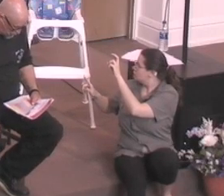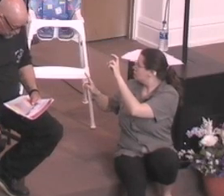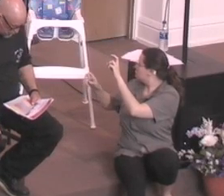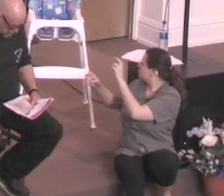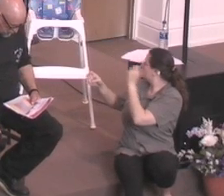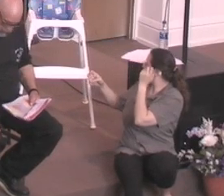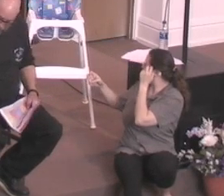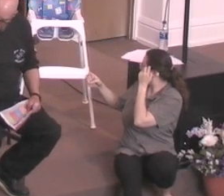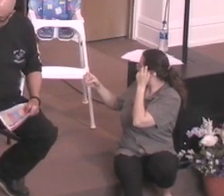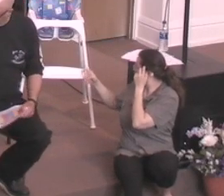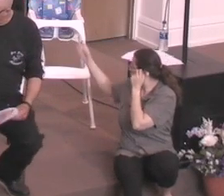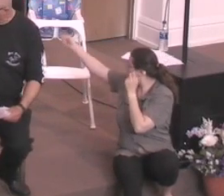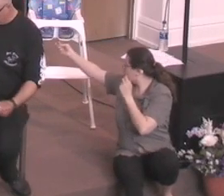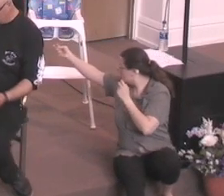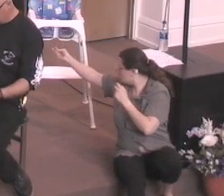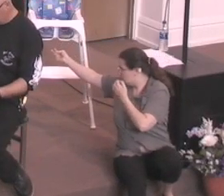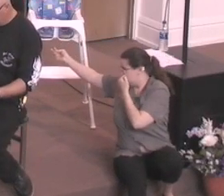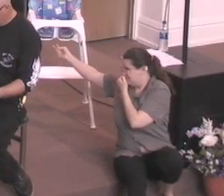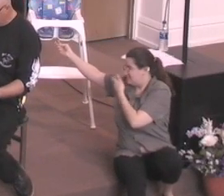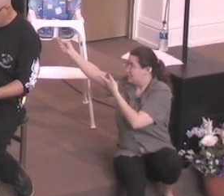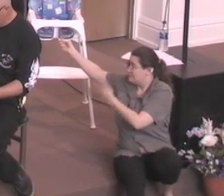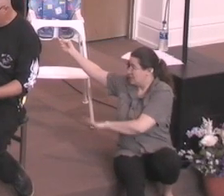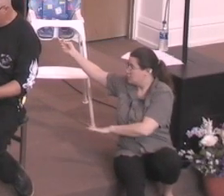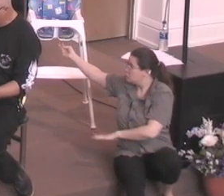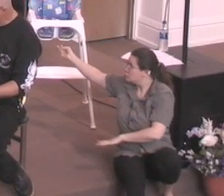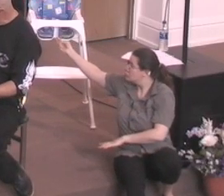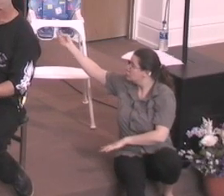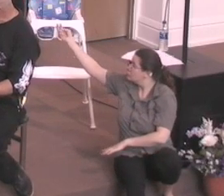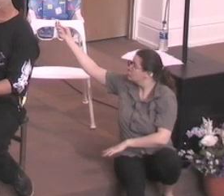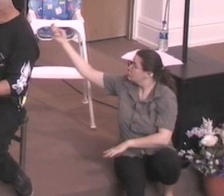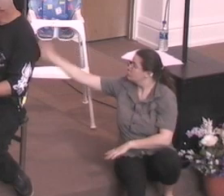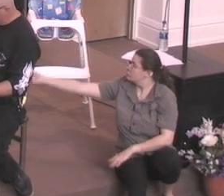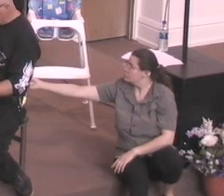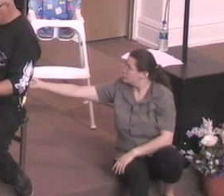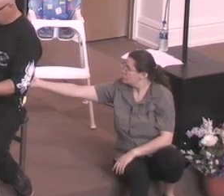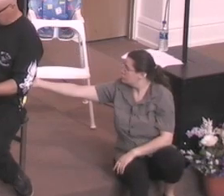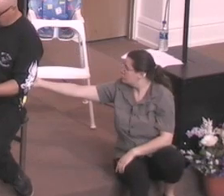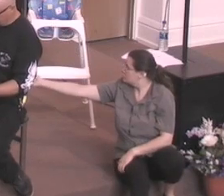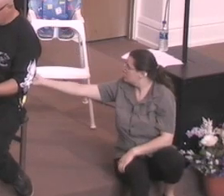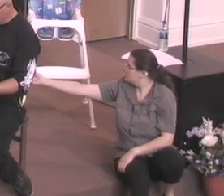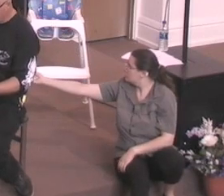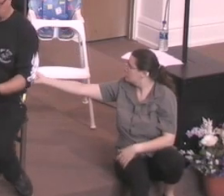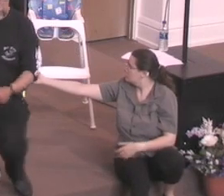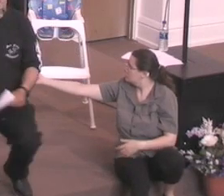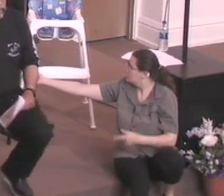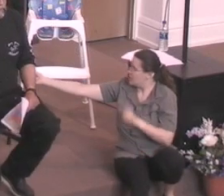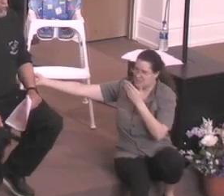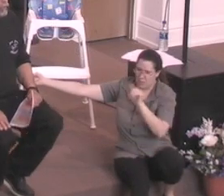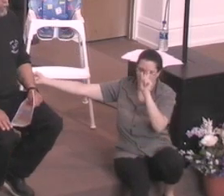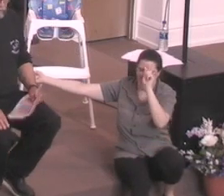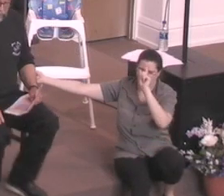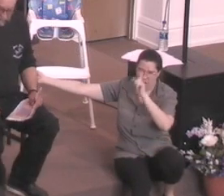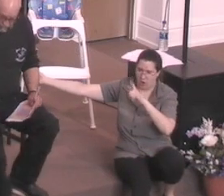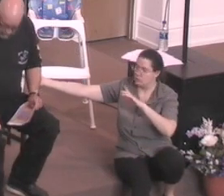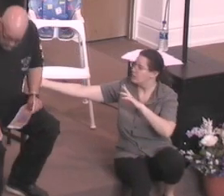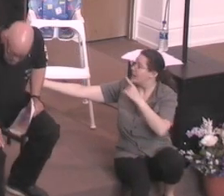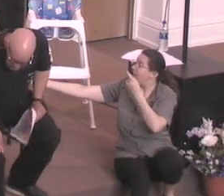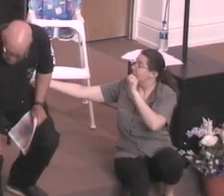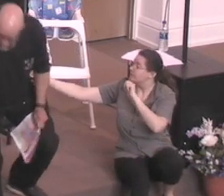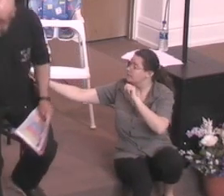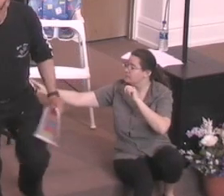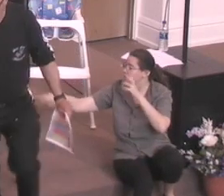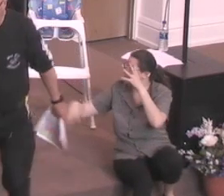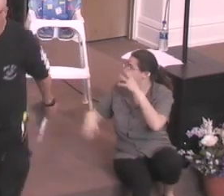there we move to the child's or the young adult's chair, and we'll just pick these out and then to the parent's chair.